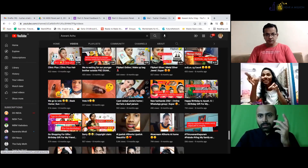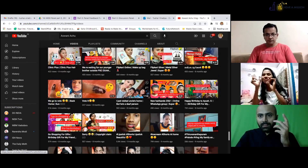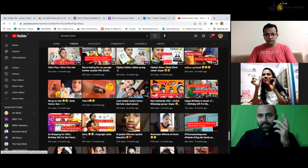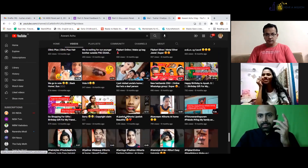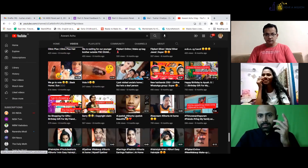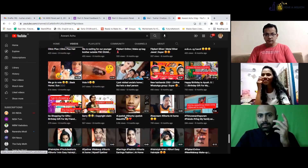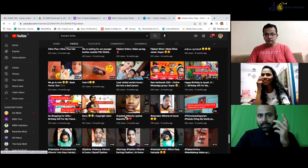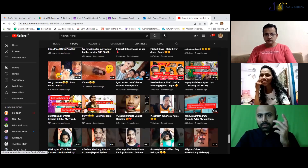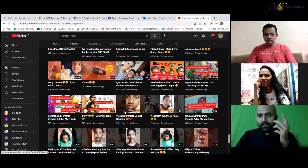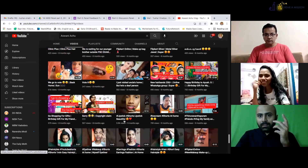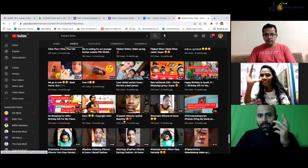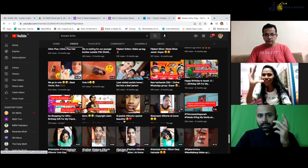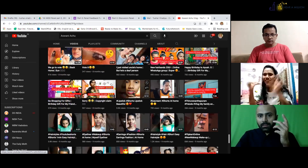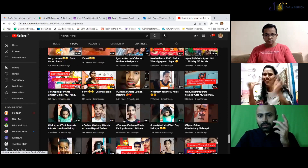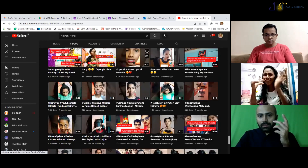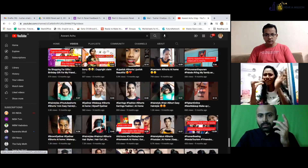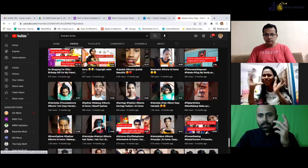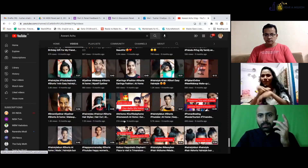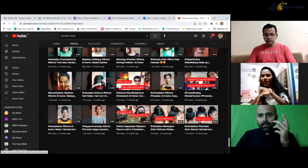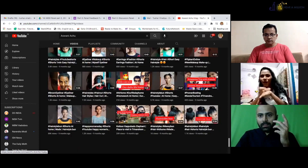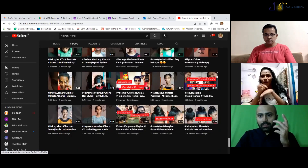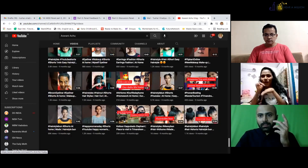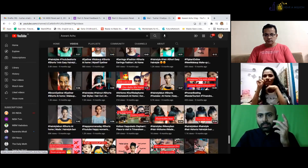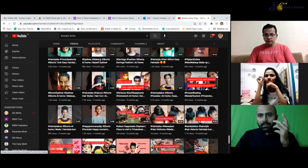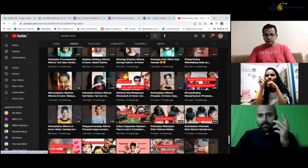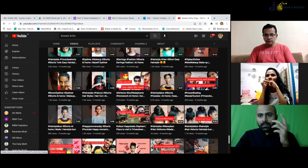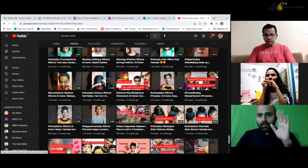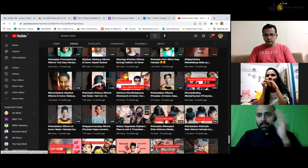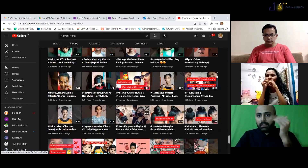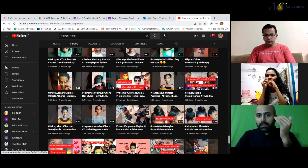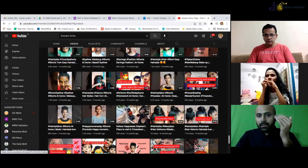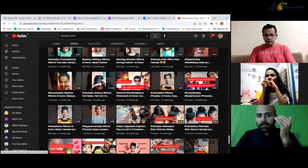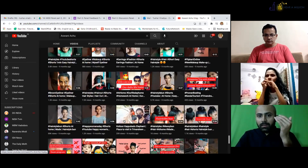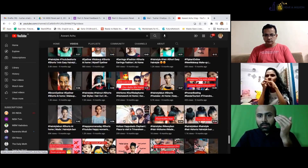Oh my God, so many videos you have on your channel.